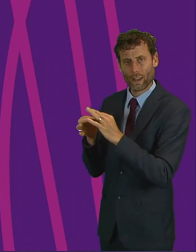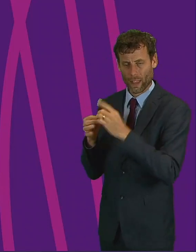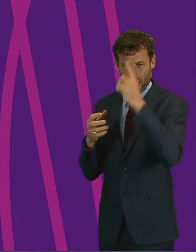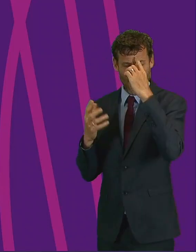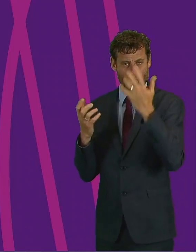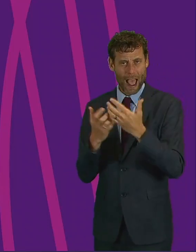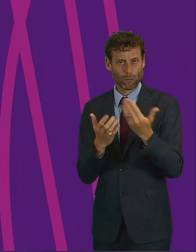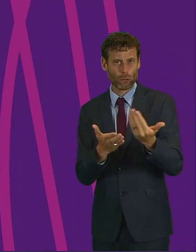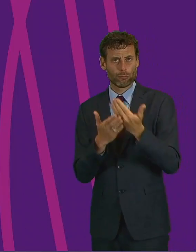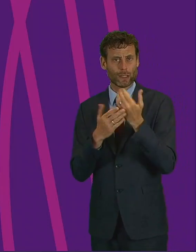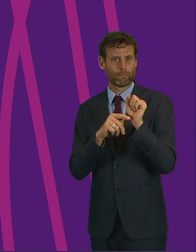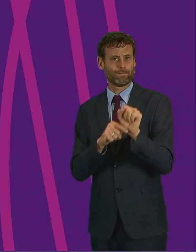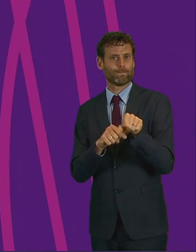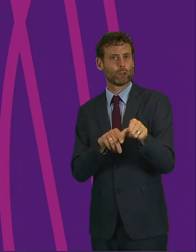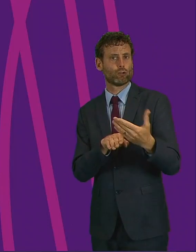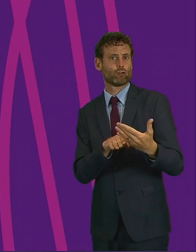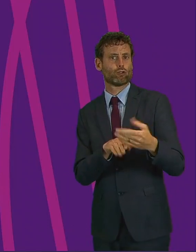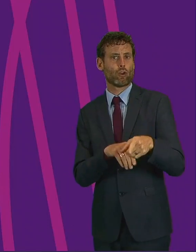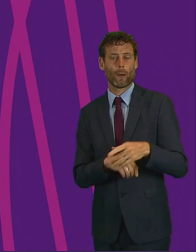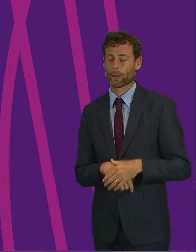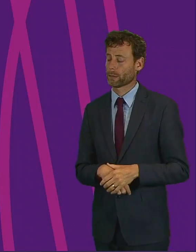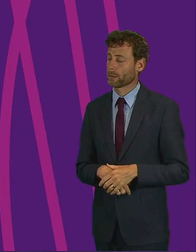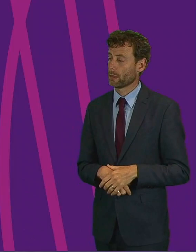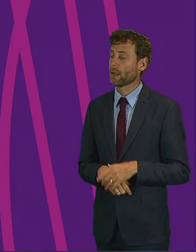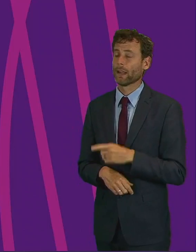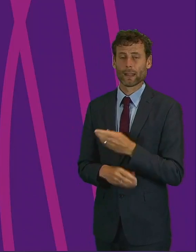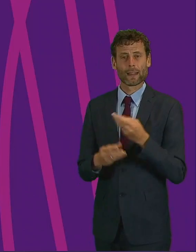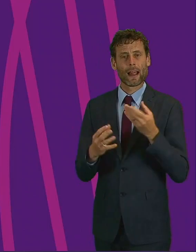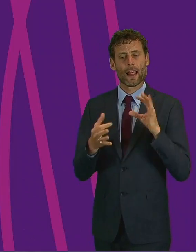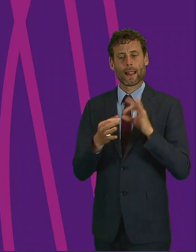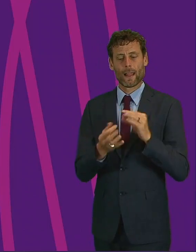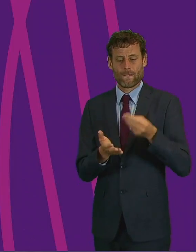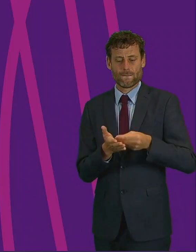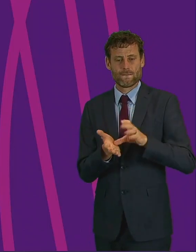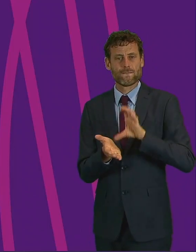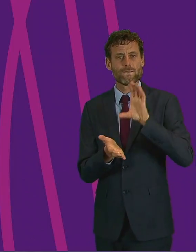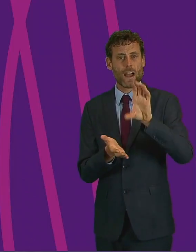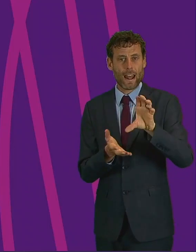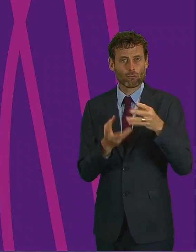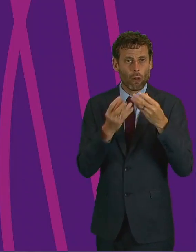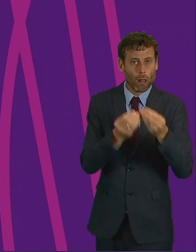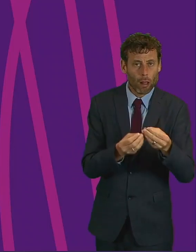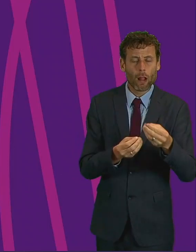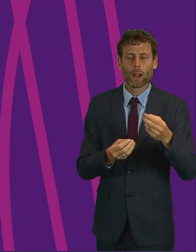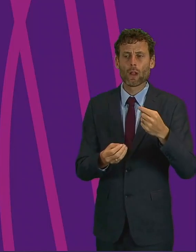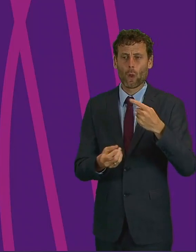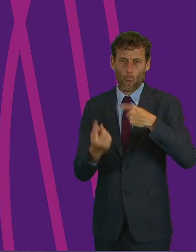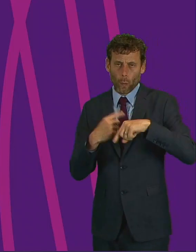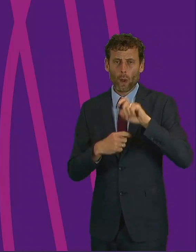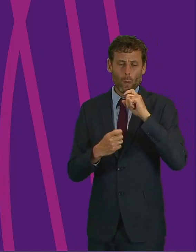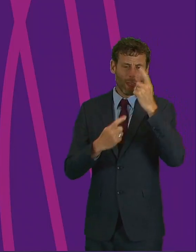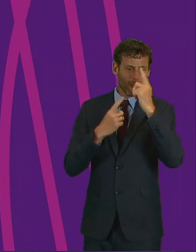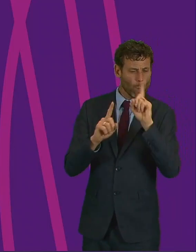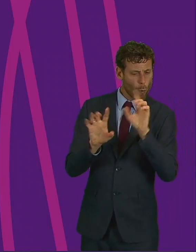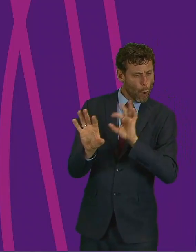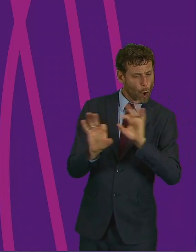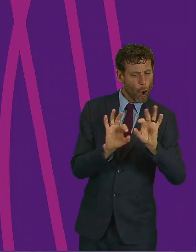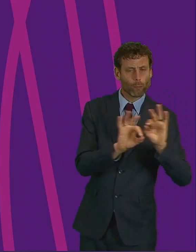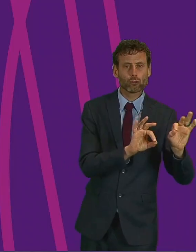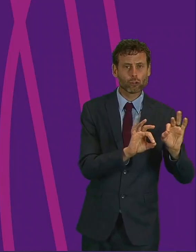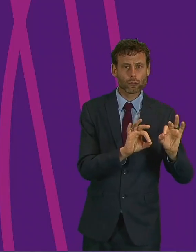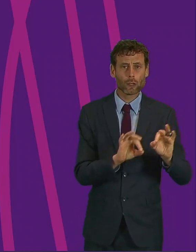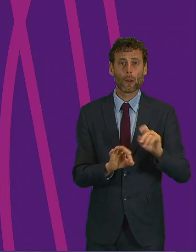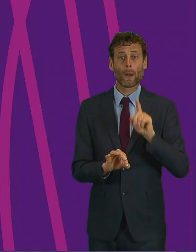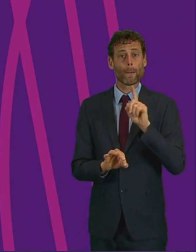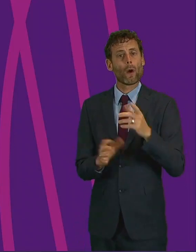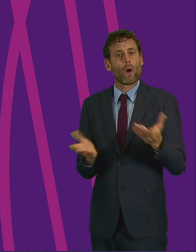and safeguard these jobs. On the issue of financial interventions, as has been the case previously, we will consider all options. I say simply for the record